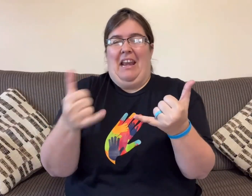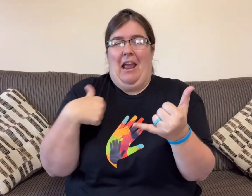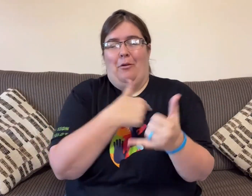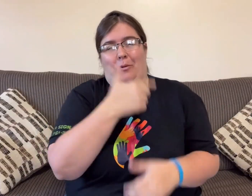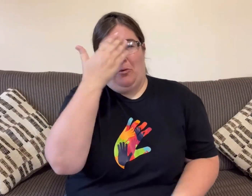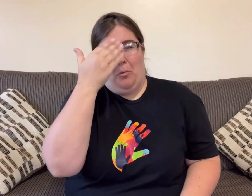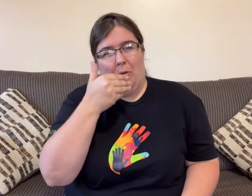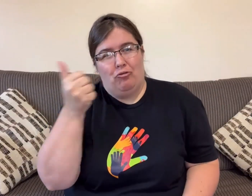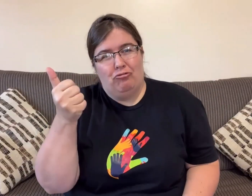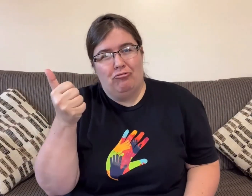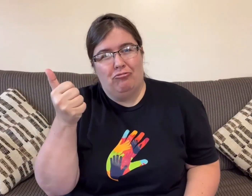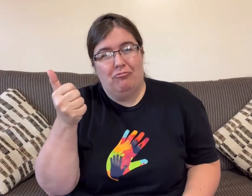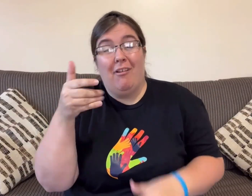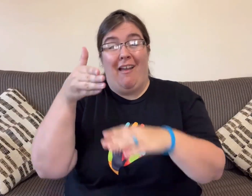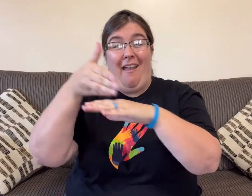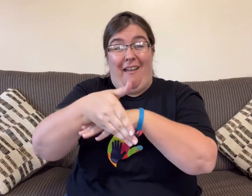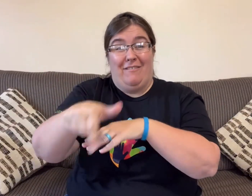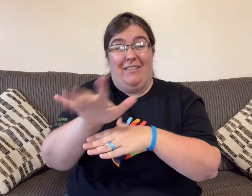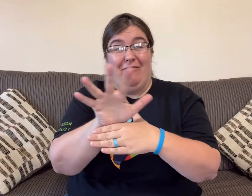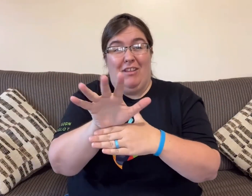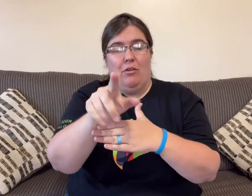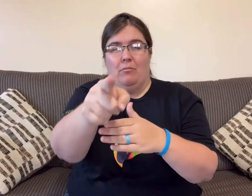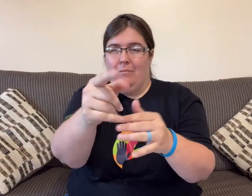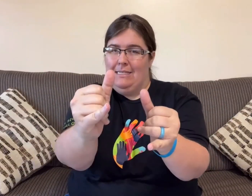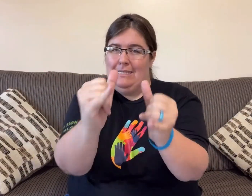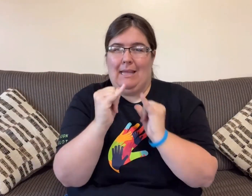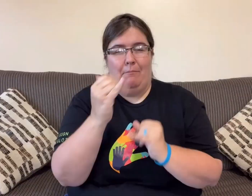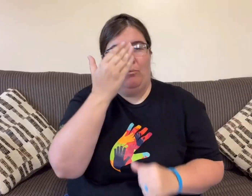know better. And after this video, you will too.